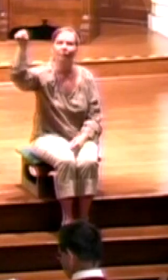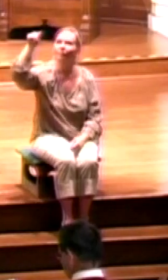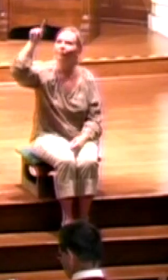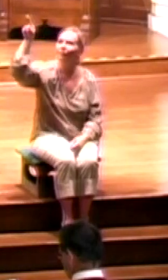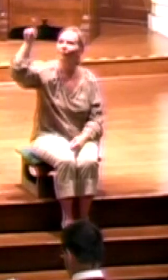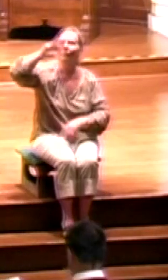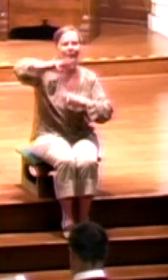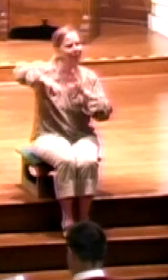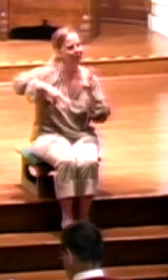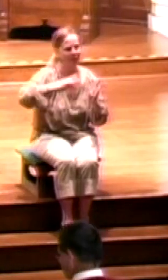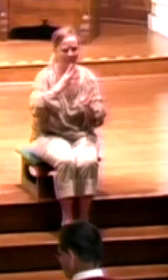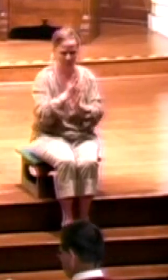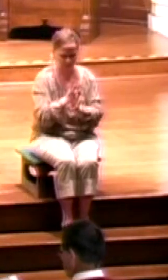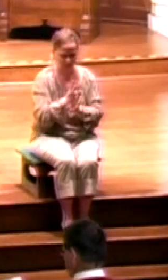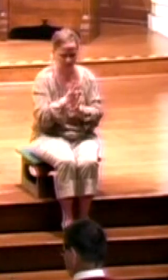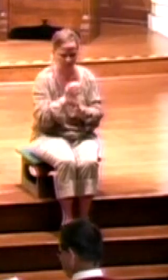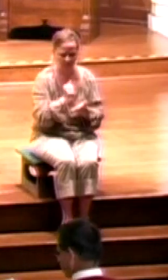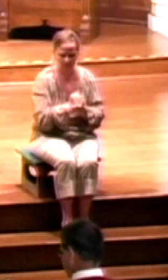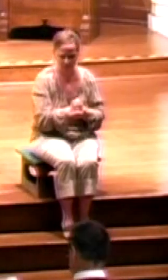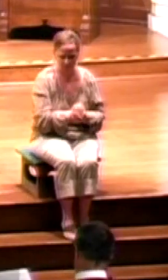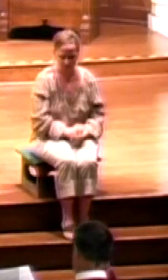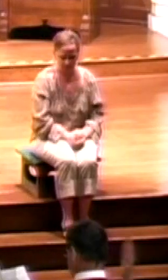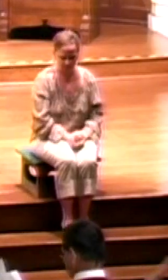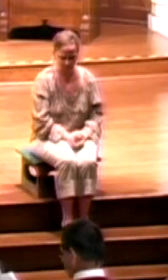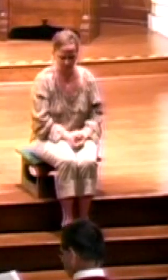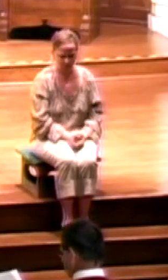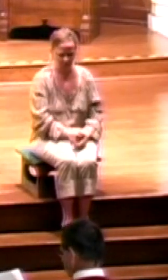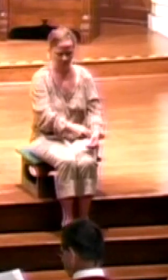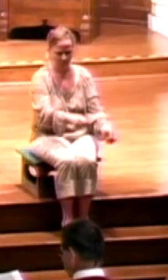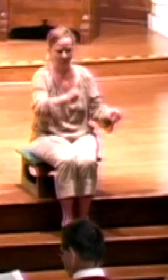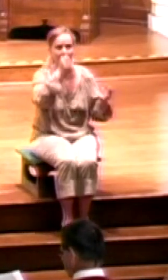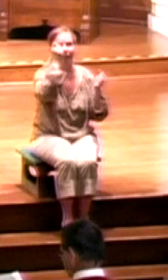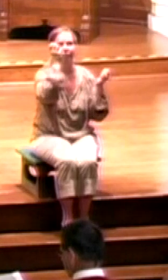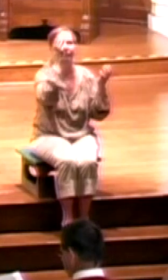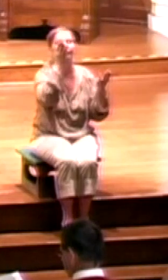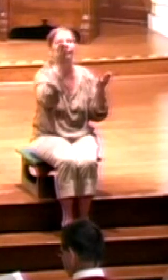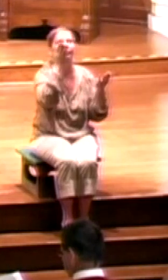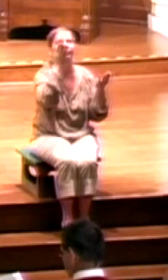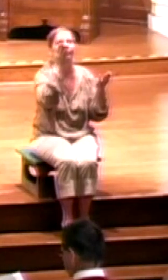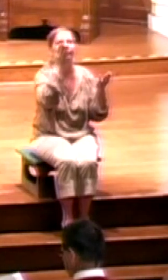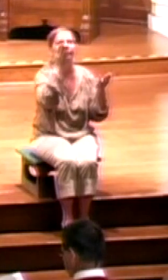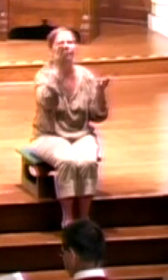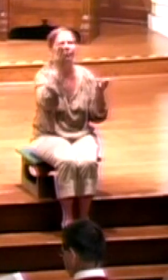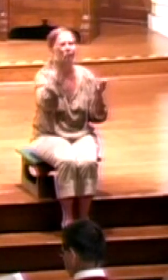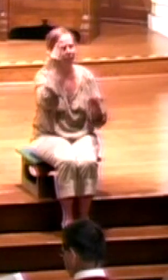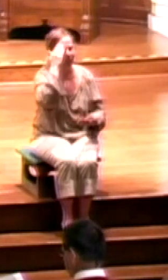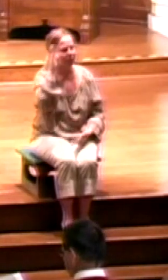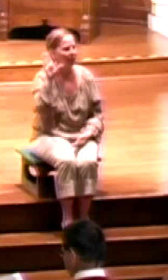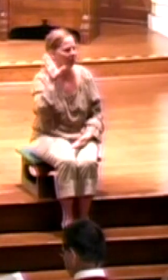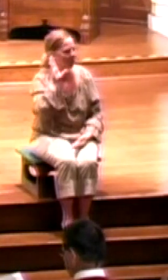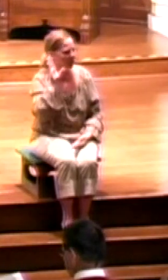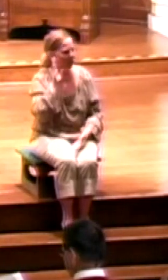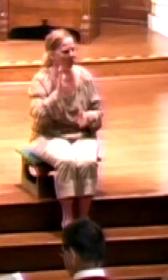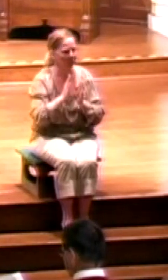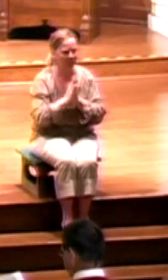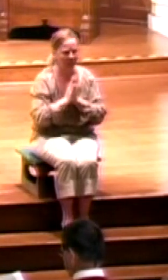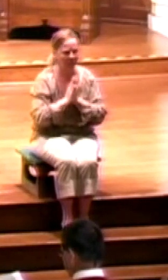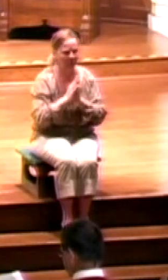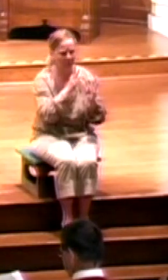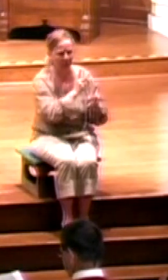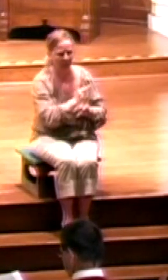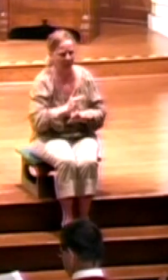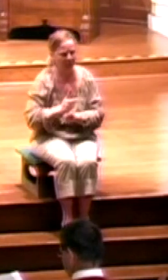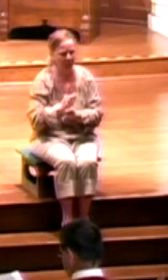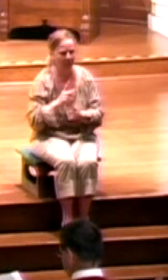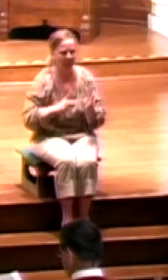have made. Amen. Loving God, we know that you hear our prayers. And we ask you to take care of the people